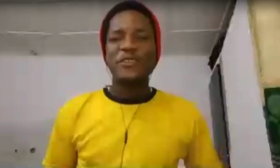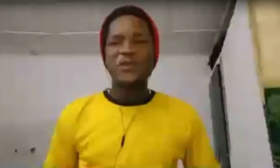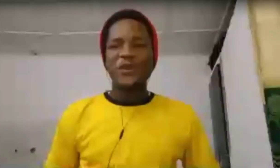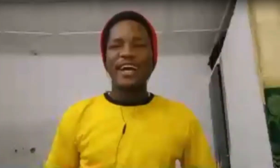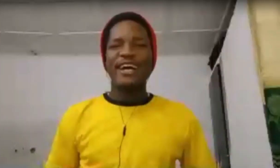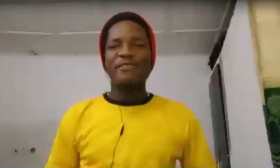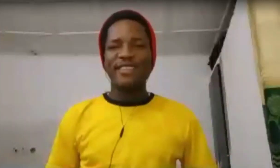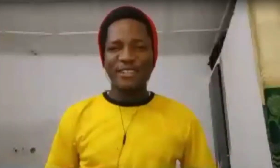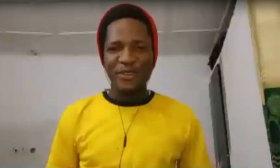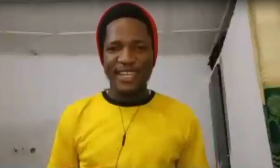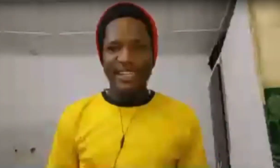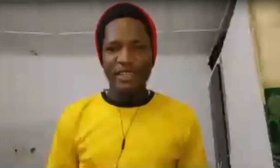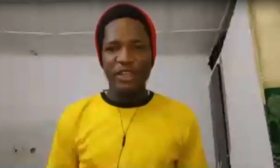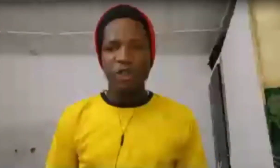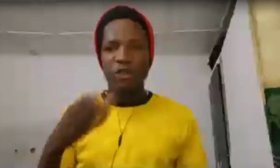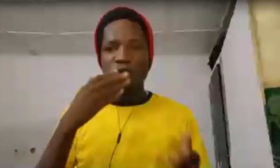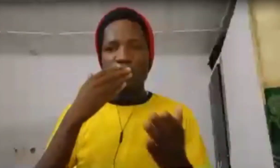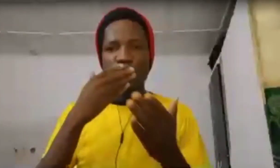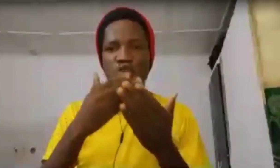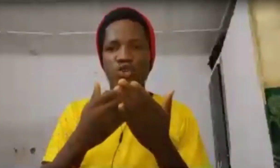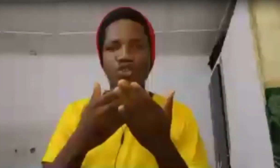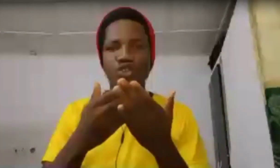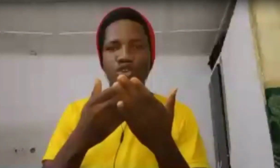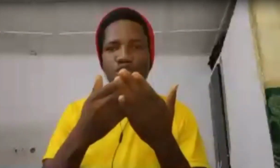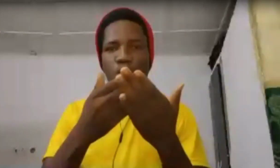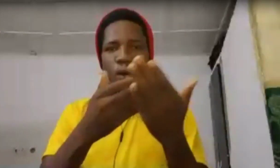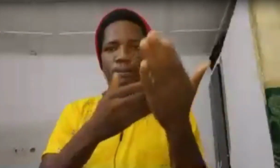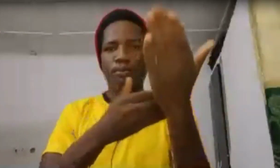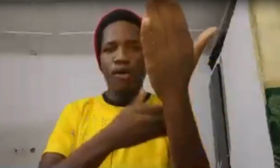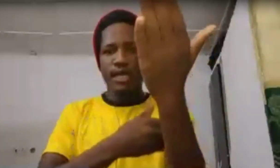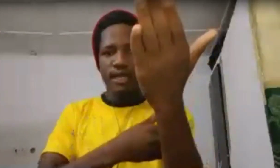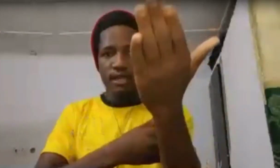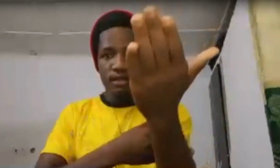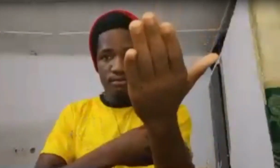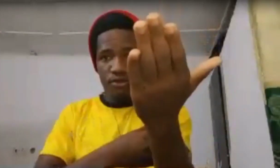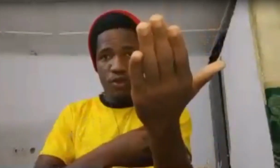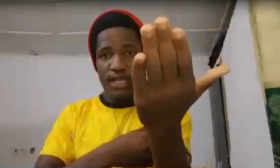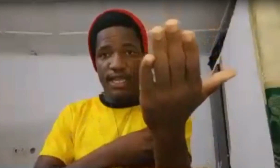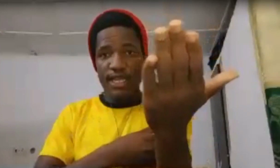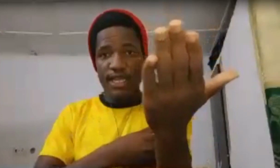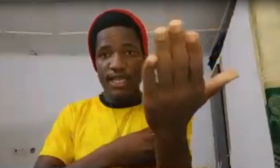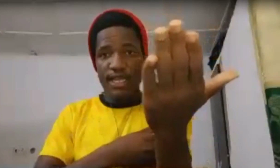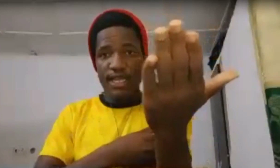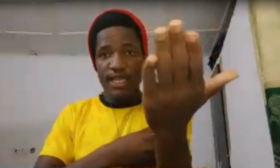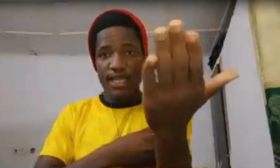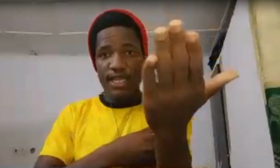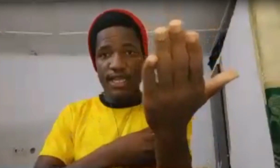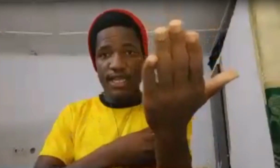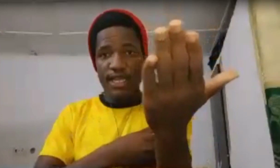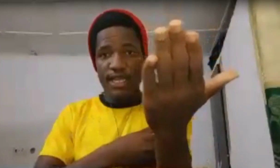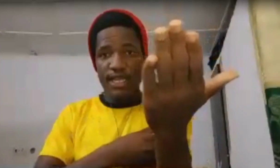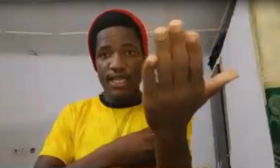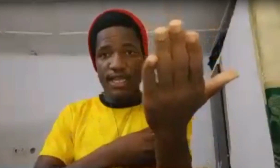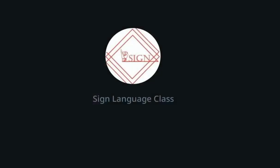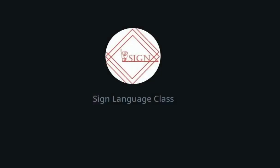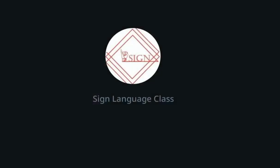So let's go again. Good morning, to indicate that the sun is rising.